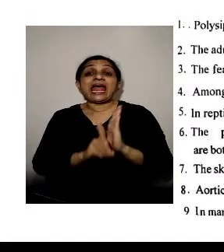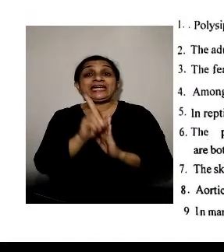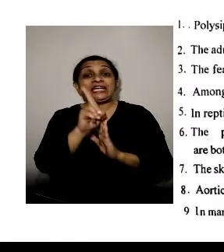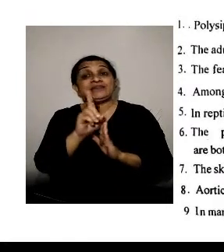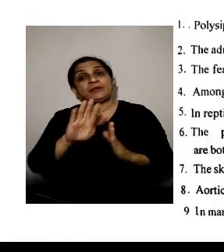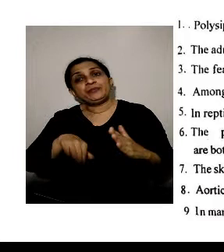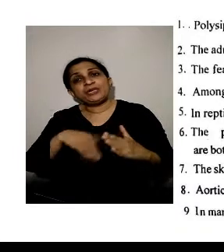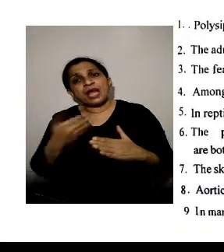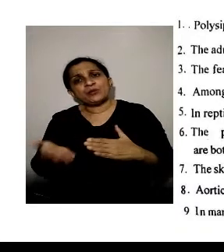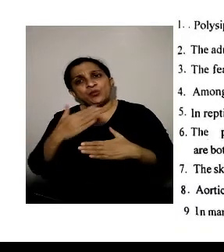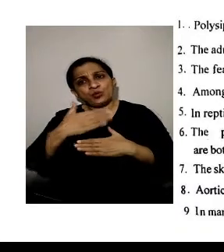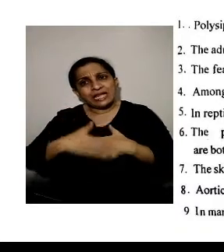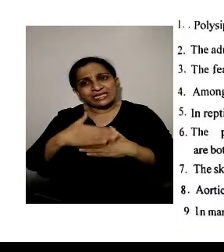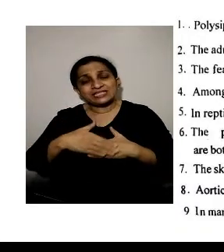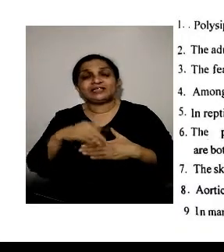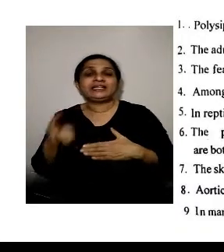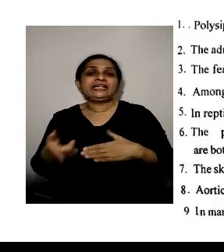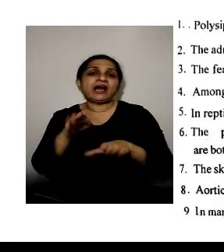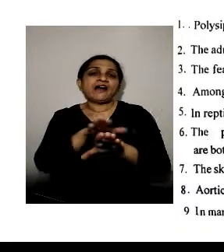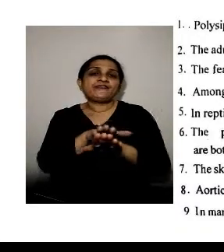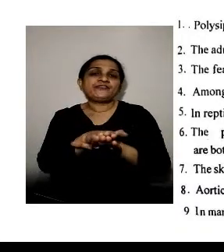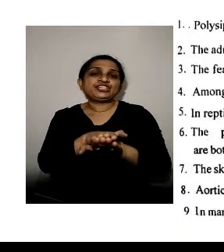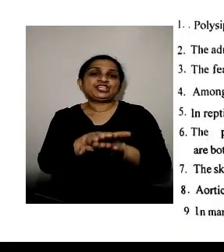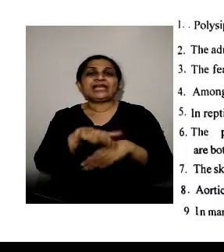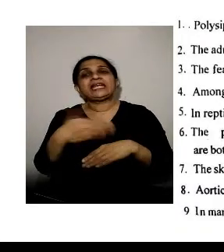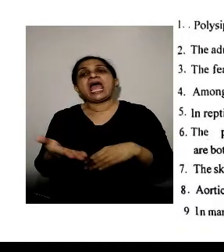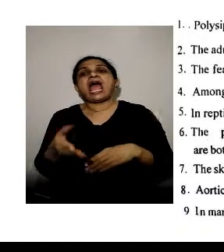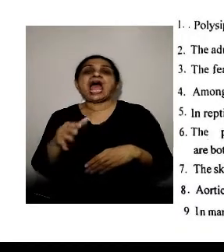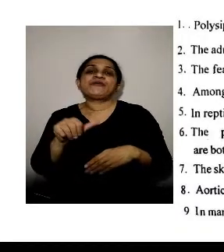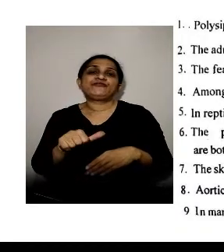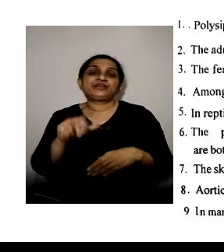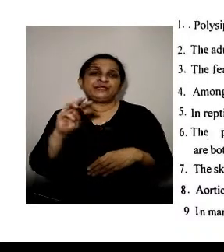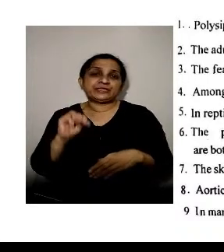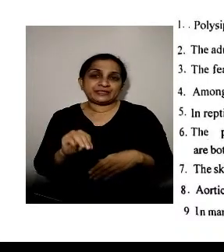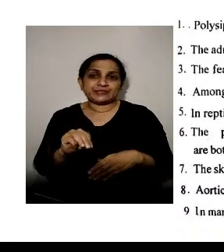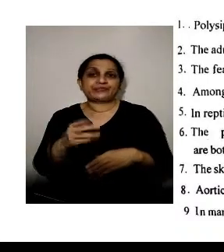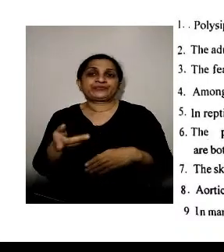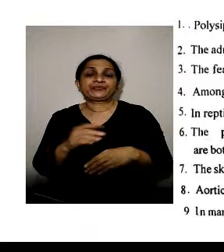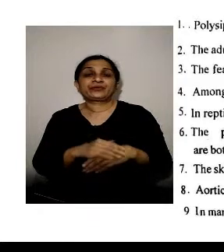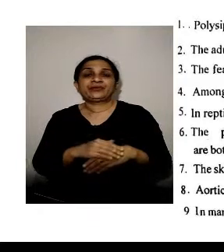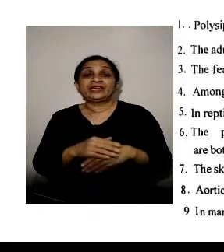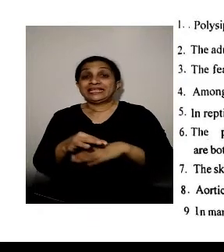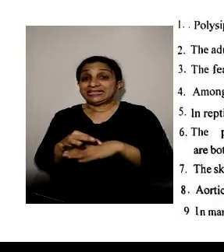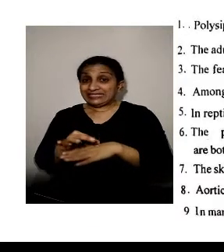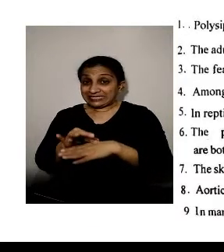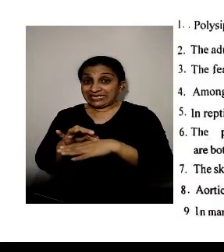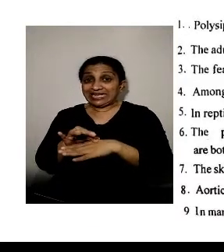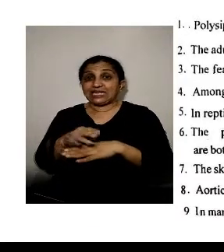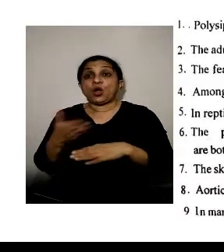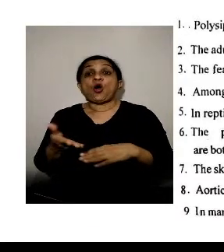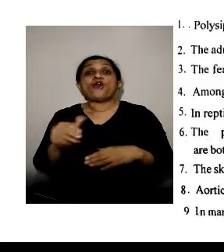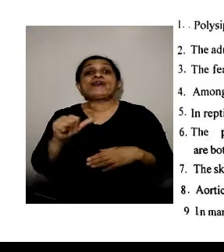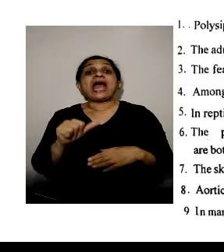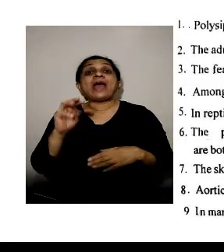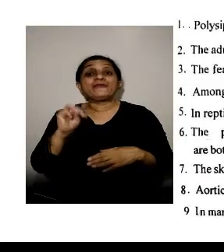and development are both external are fish and amphibians. The skin